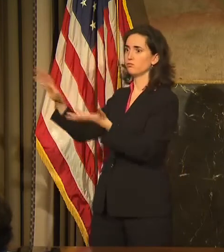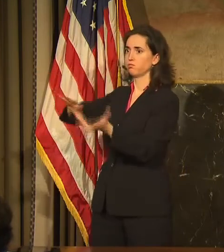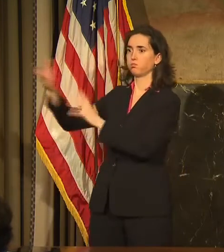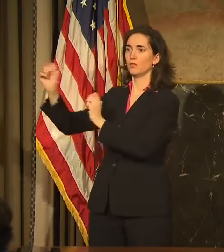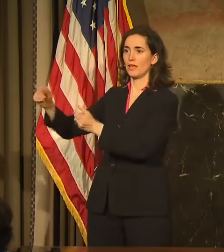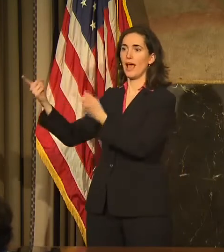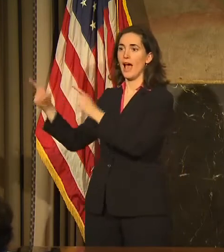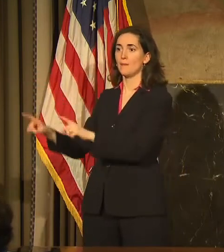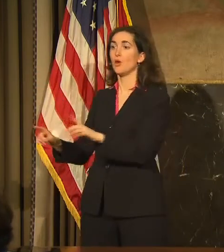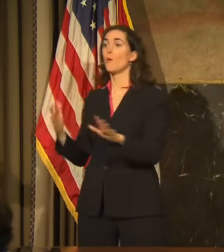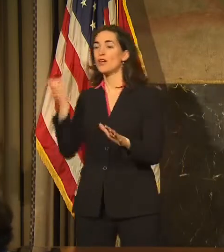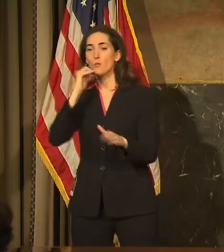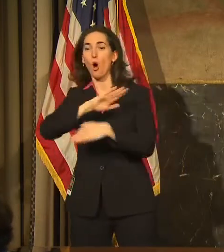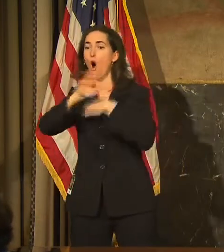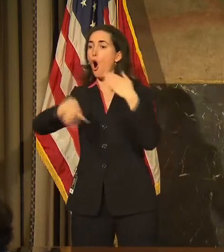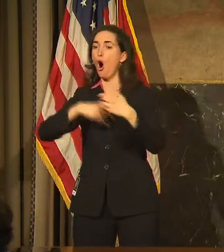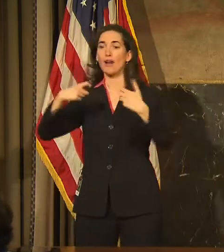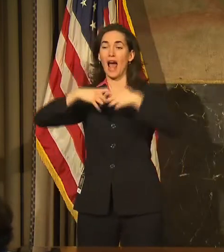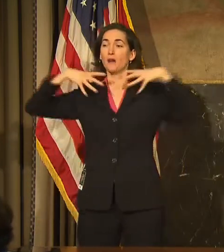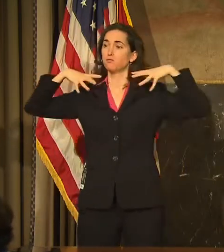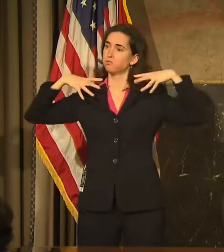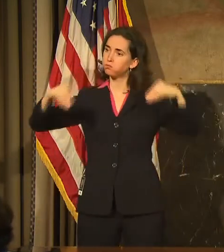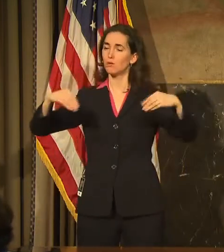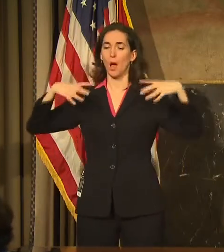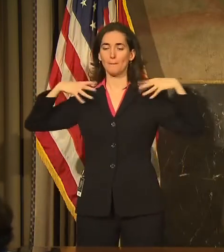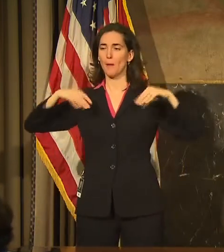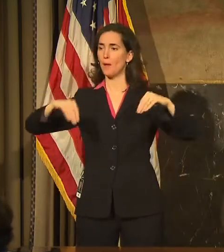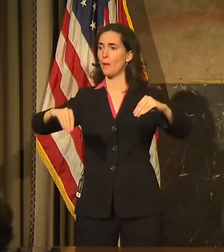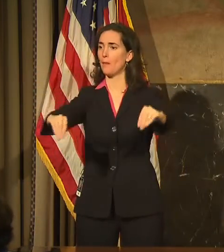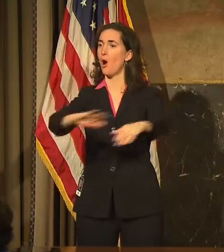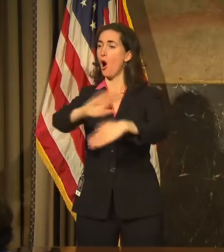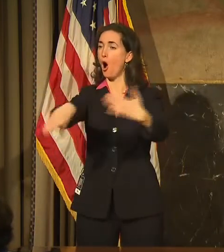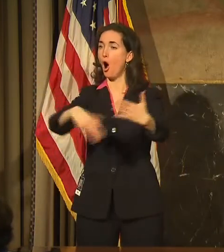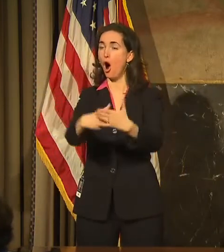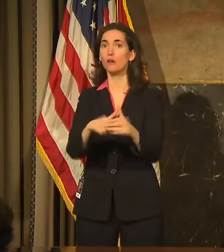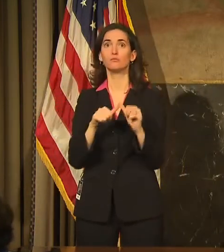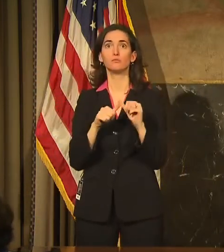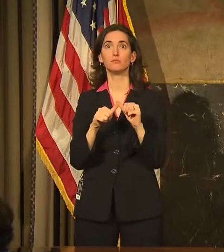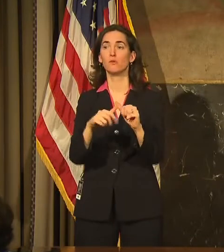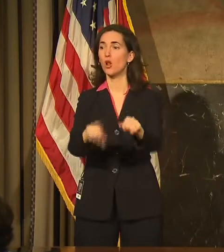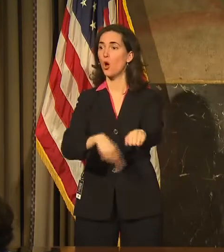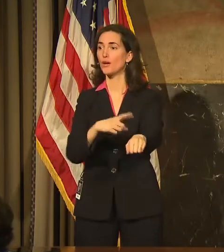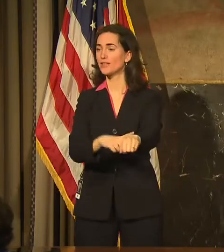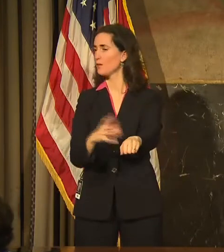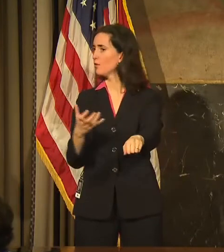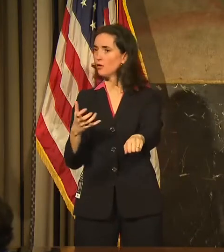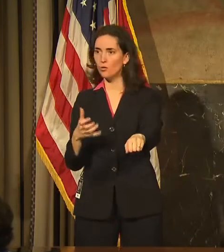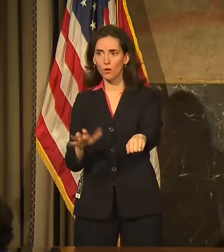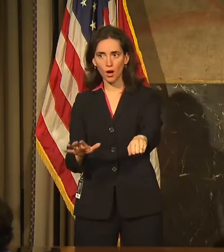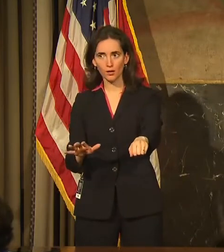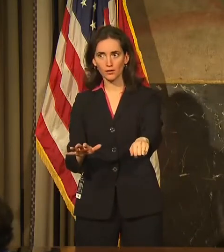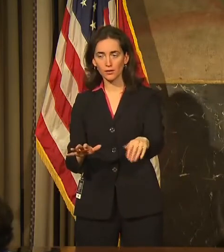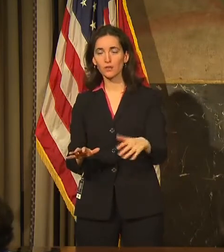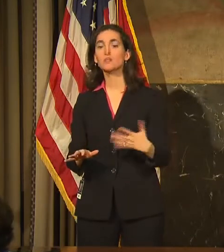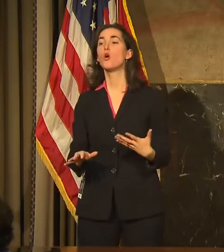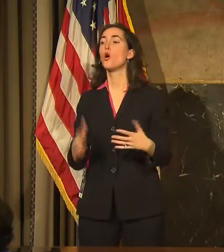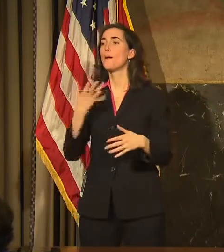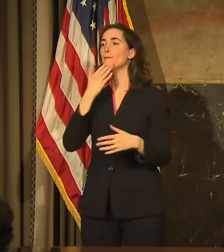had we had catastrophic failure, then everybody loses lights for a long period of time, and we had these follow-on